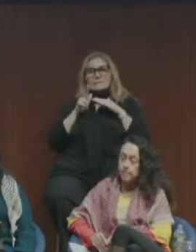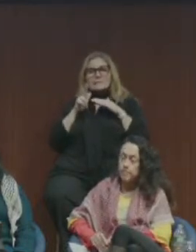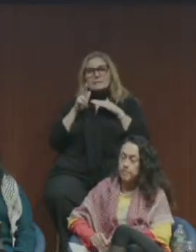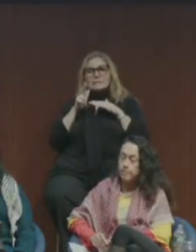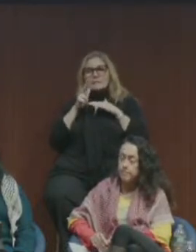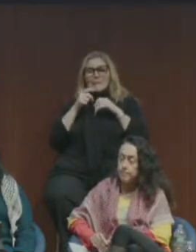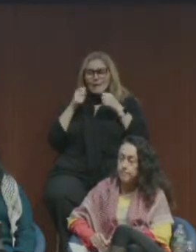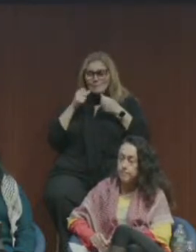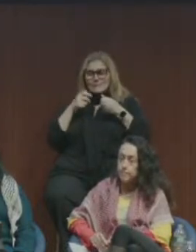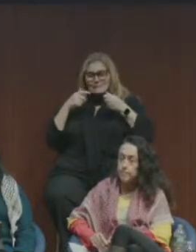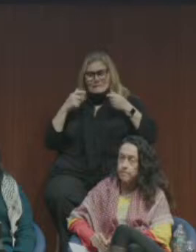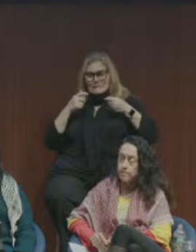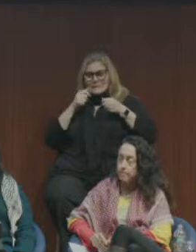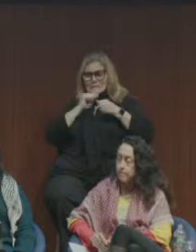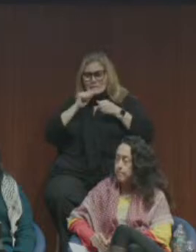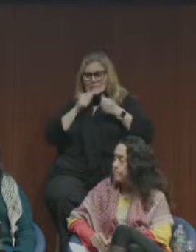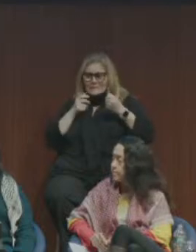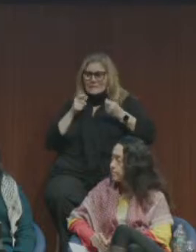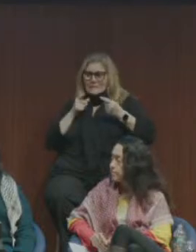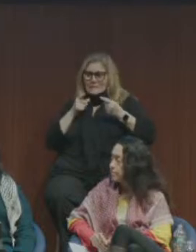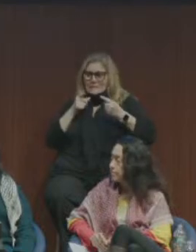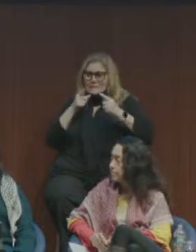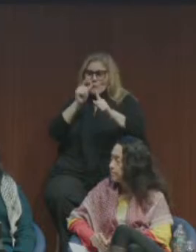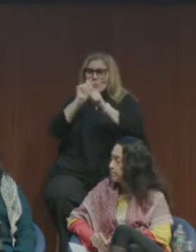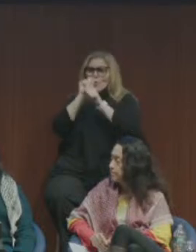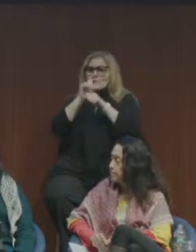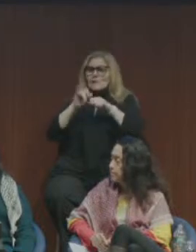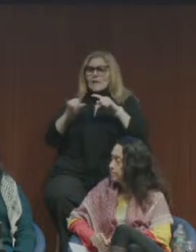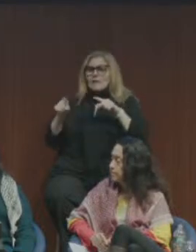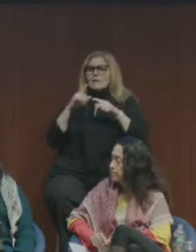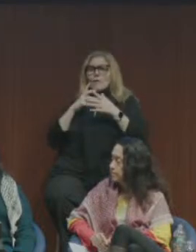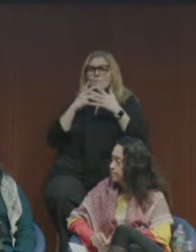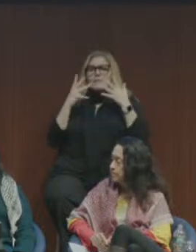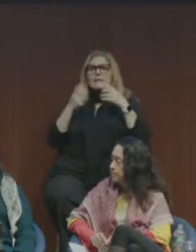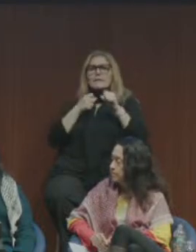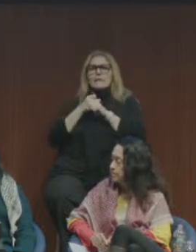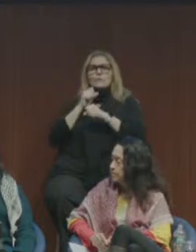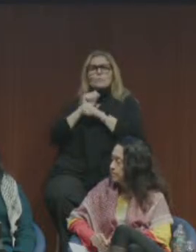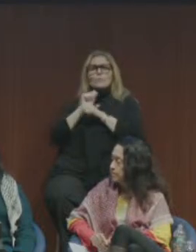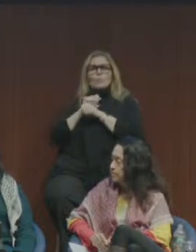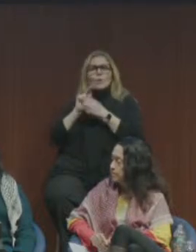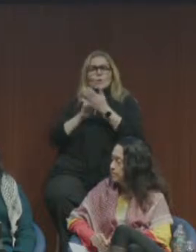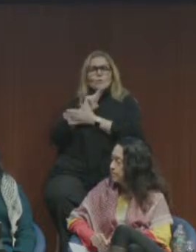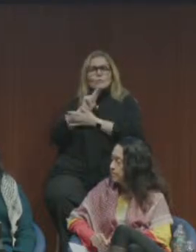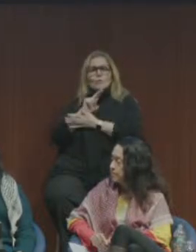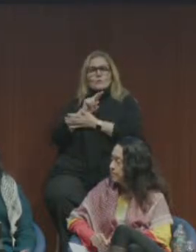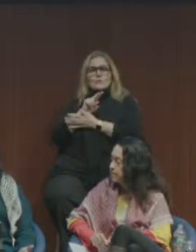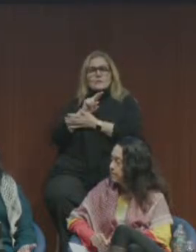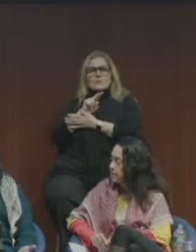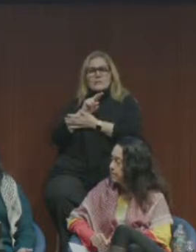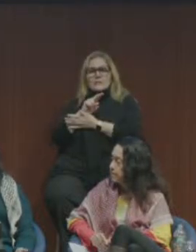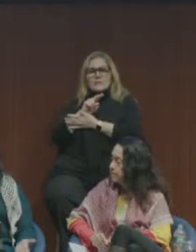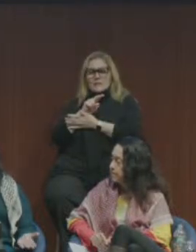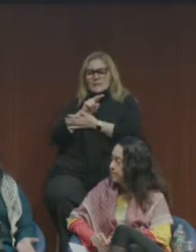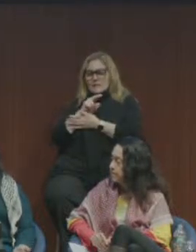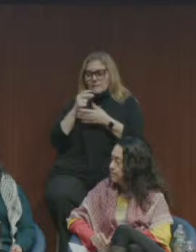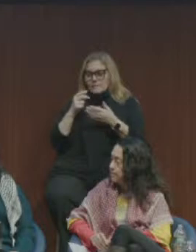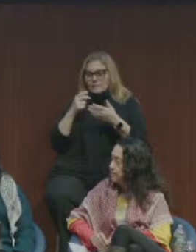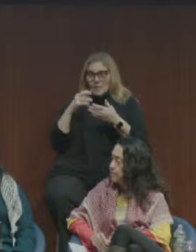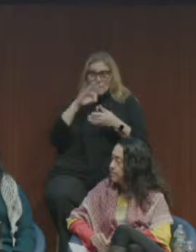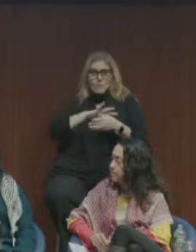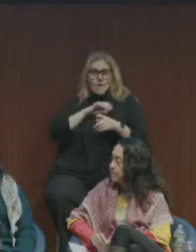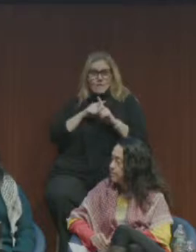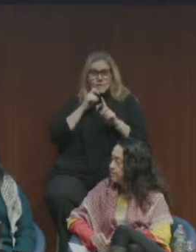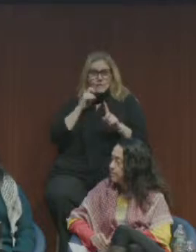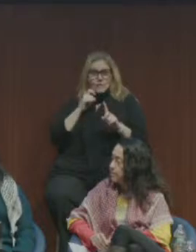I think for many years, we work in a university that says and profits